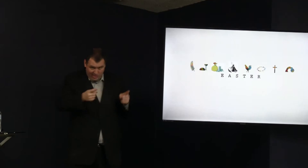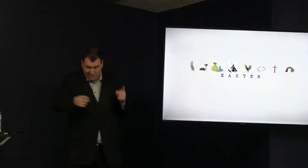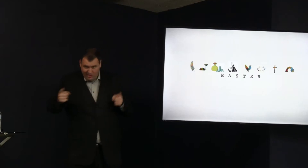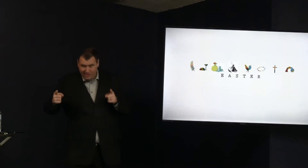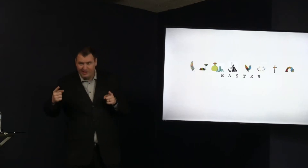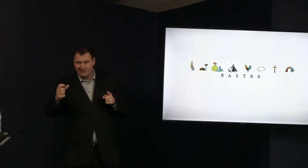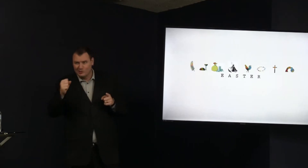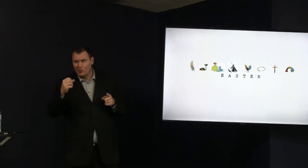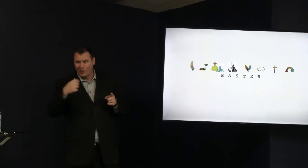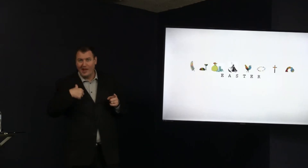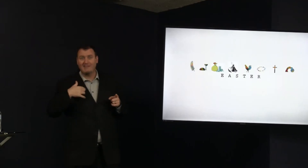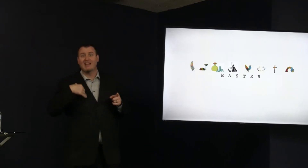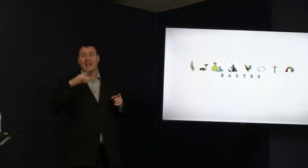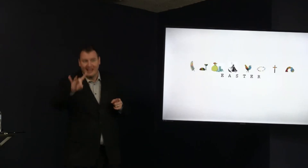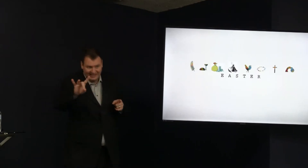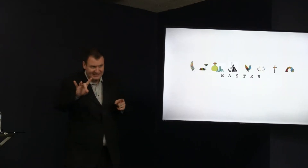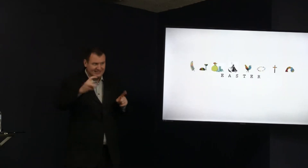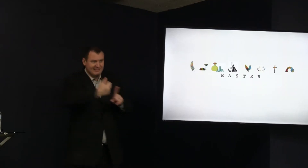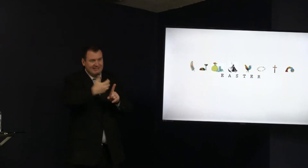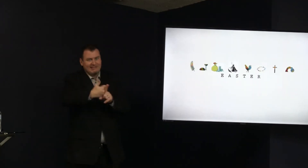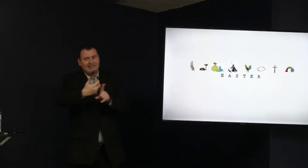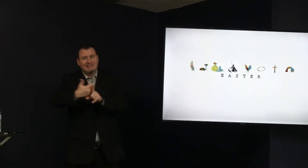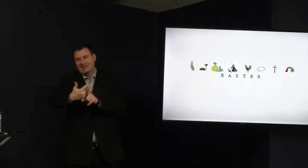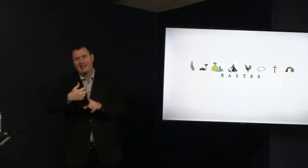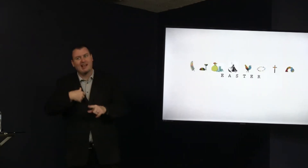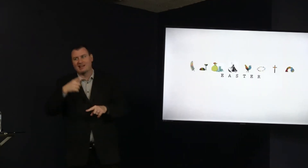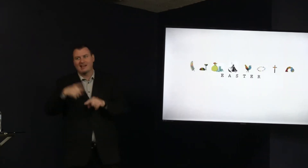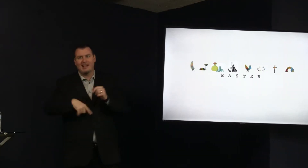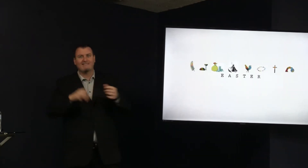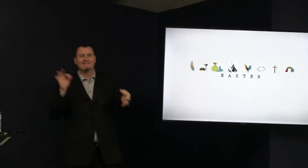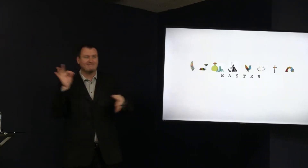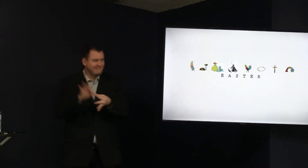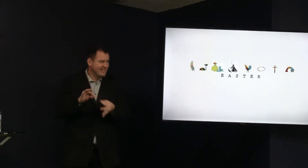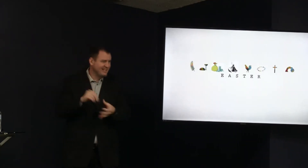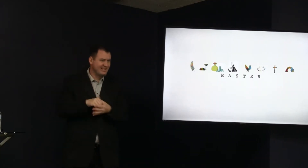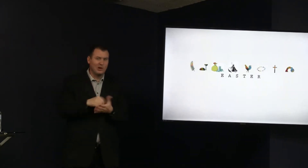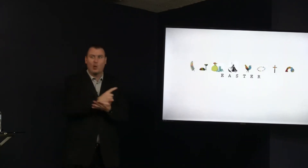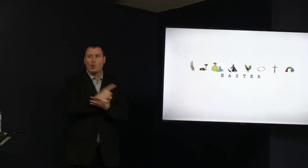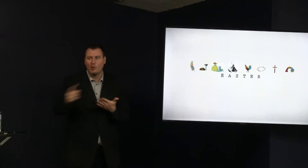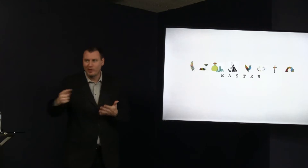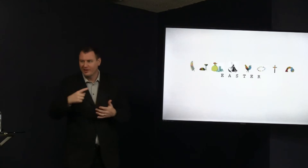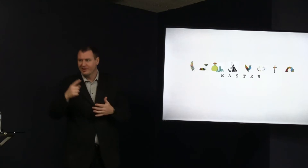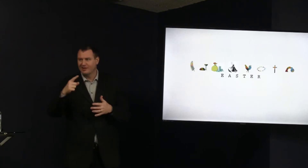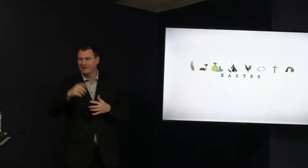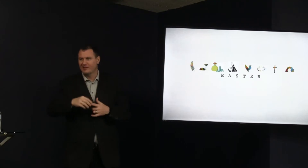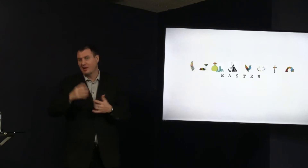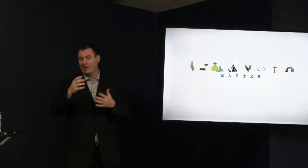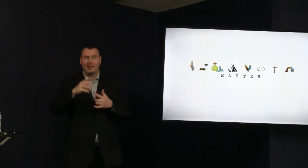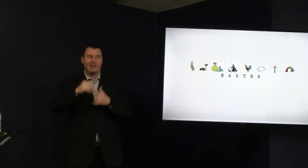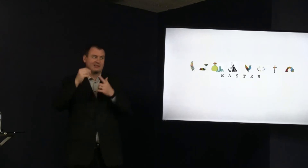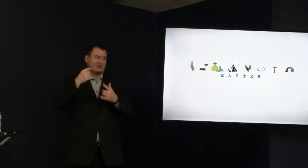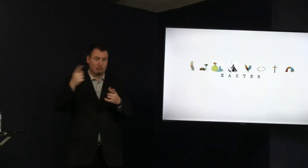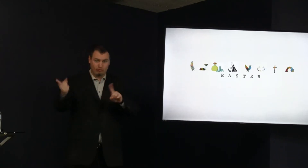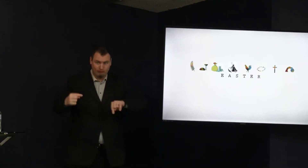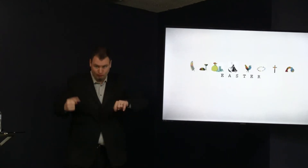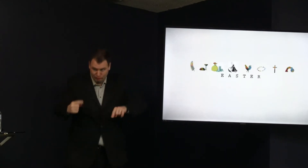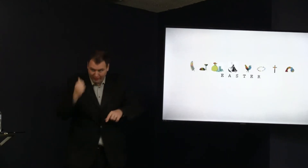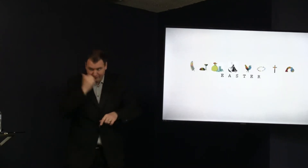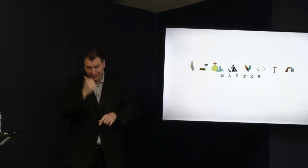All these events happen in 1 week. And I have 8 here, so I couldn't fit it in just 1 week unless y'all want to